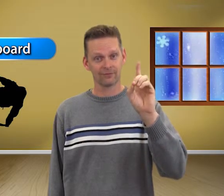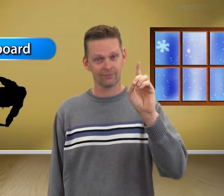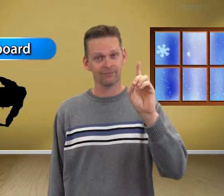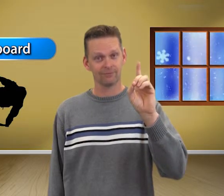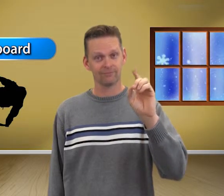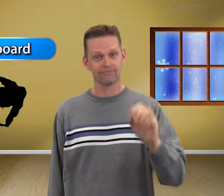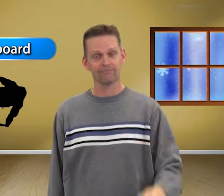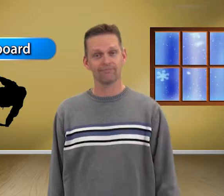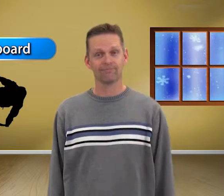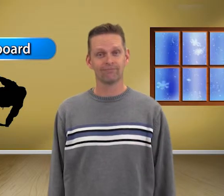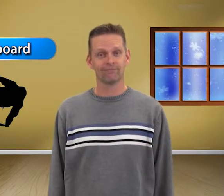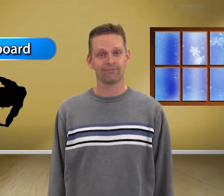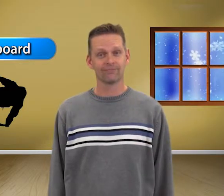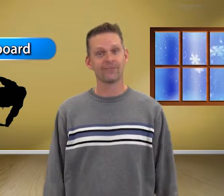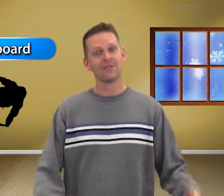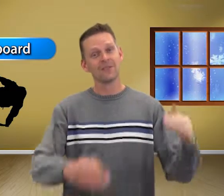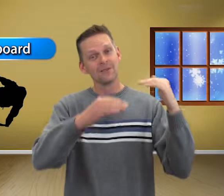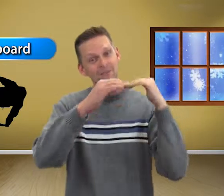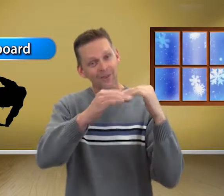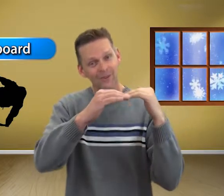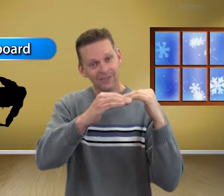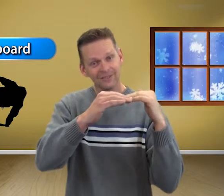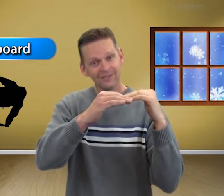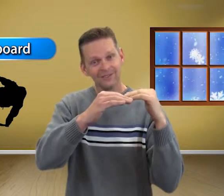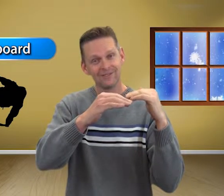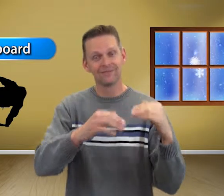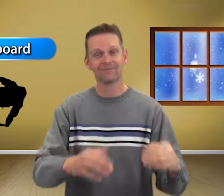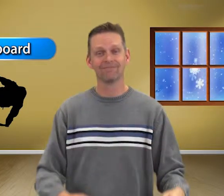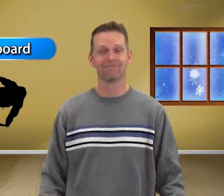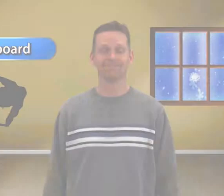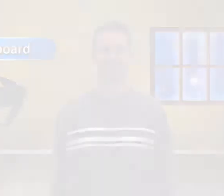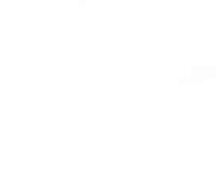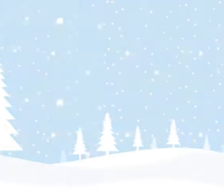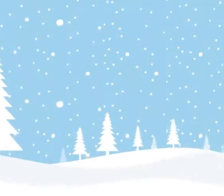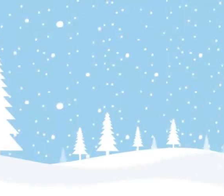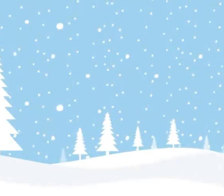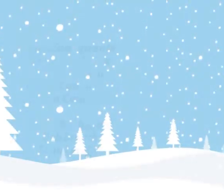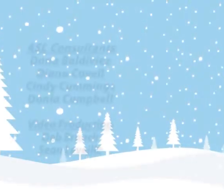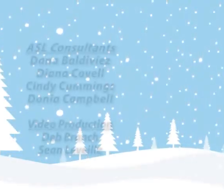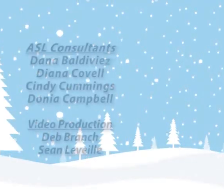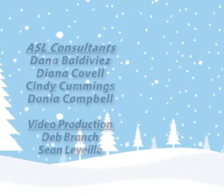Snowboard. Snowboard.